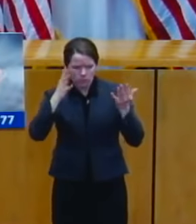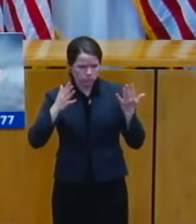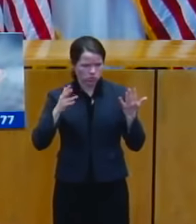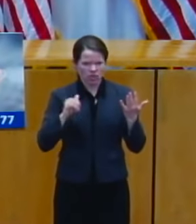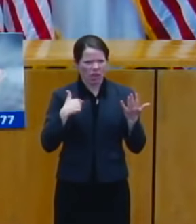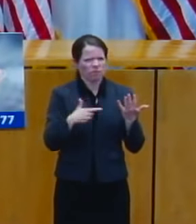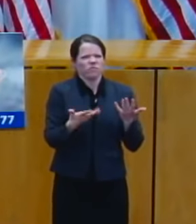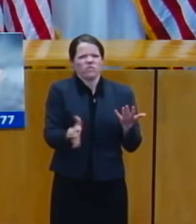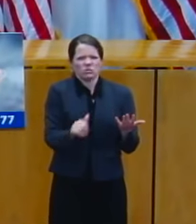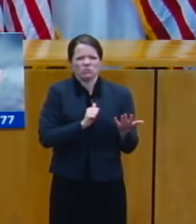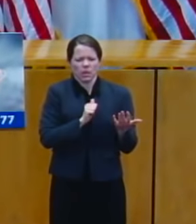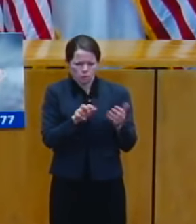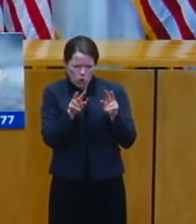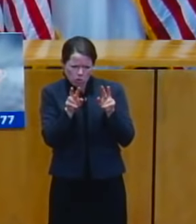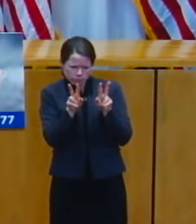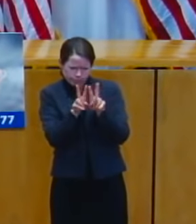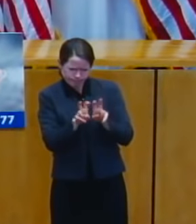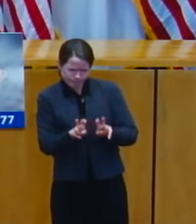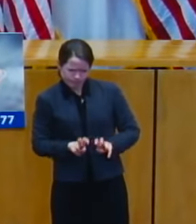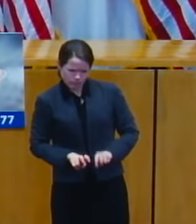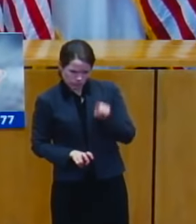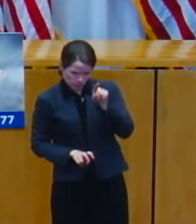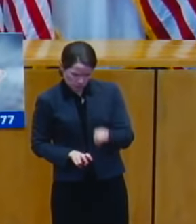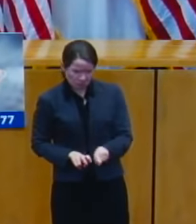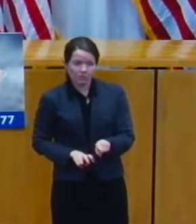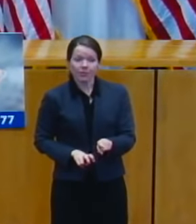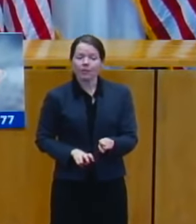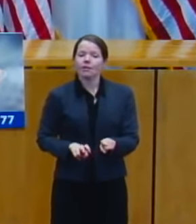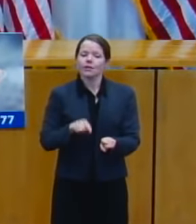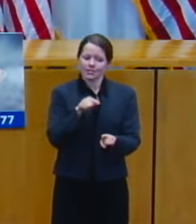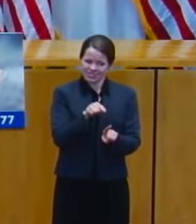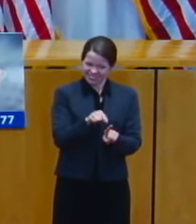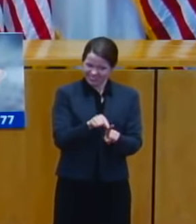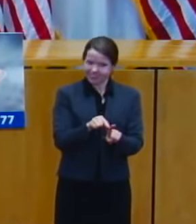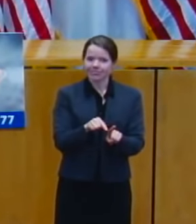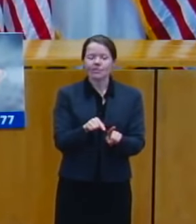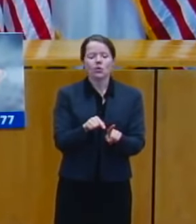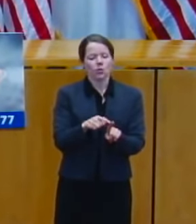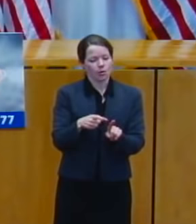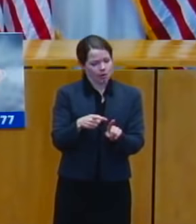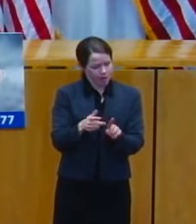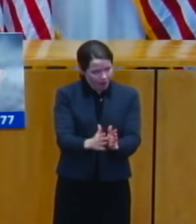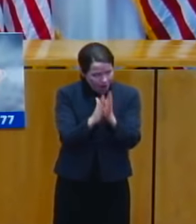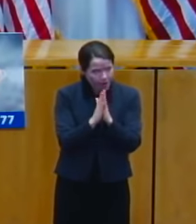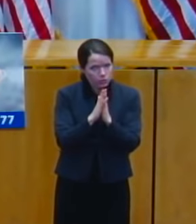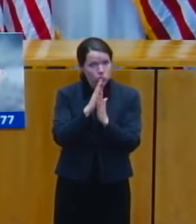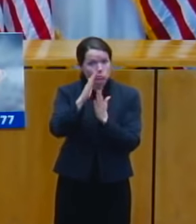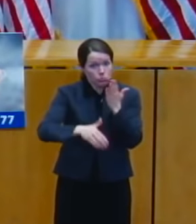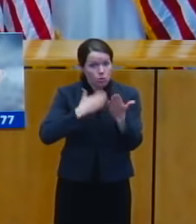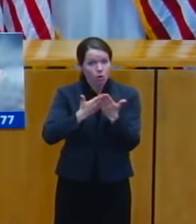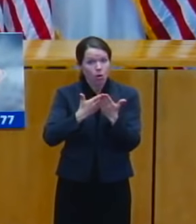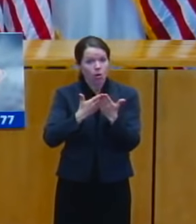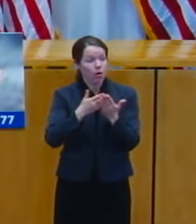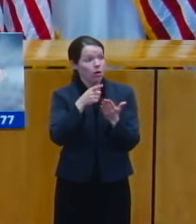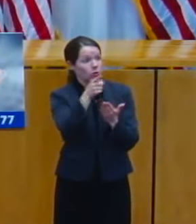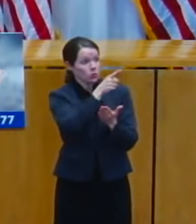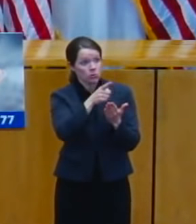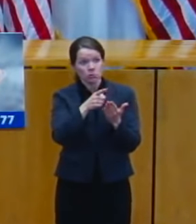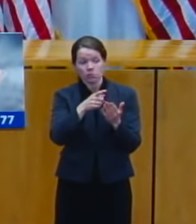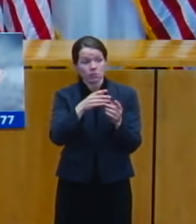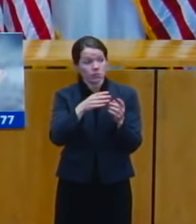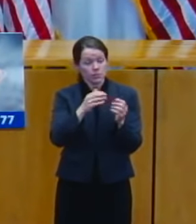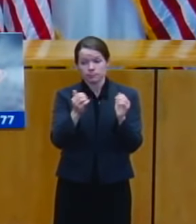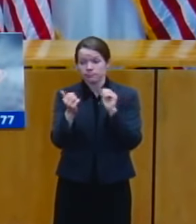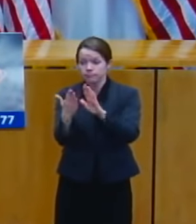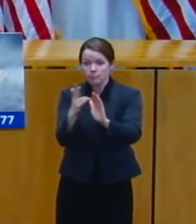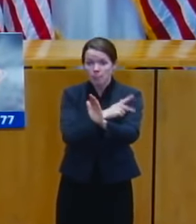for testing. The only thing you have to submit historically is sort of your name and date of